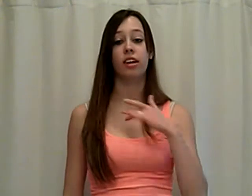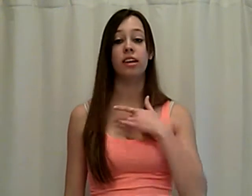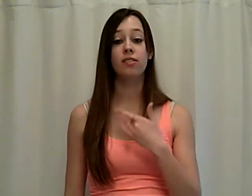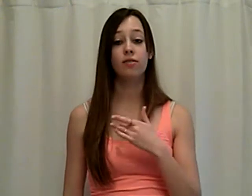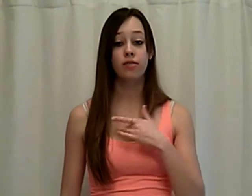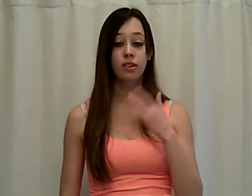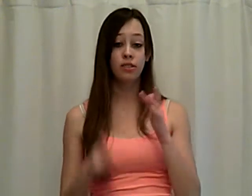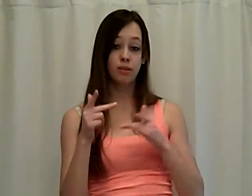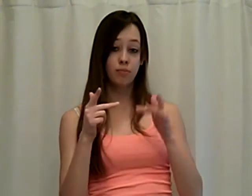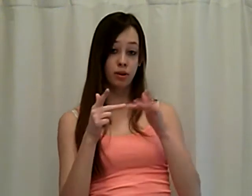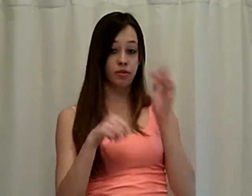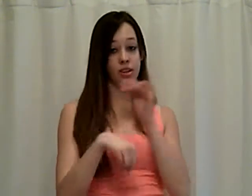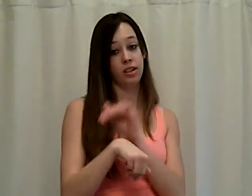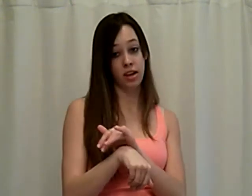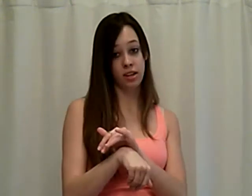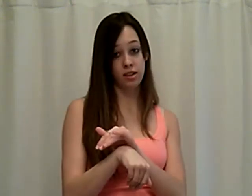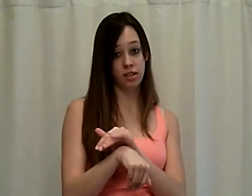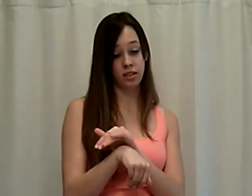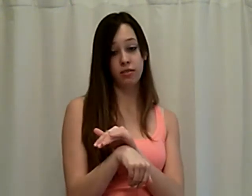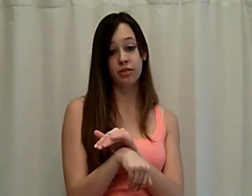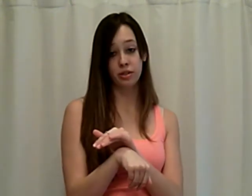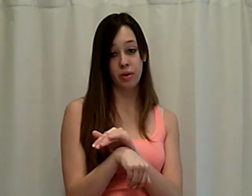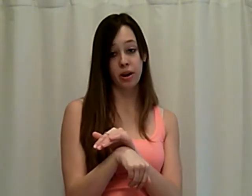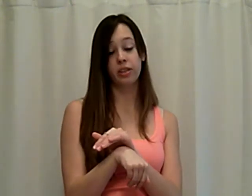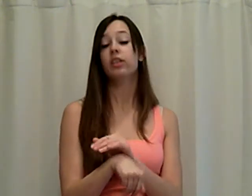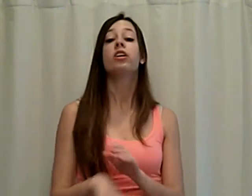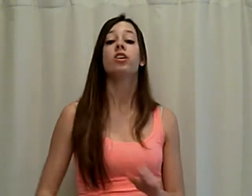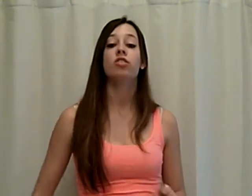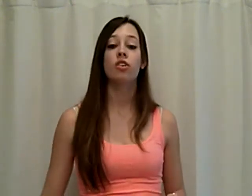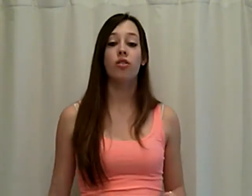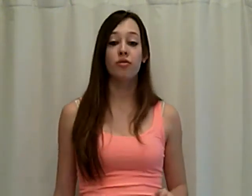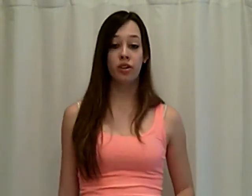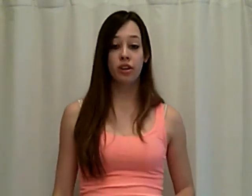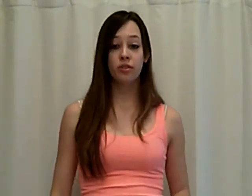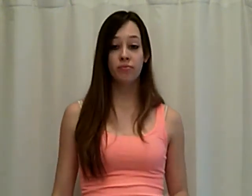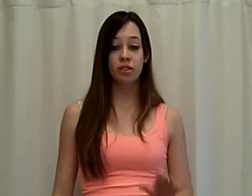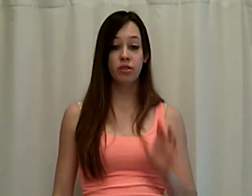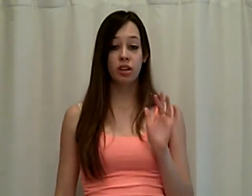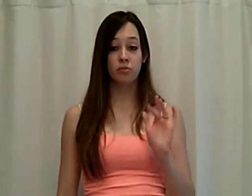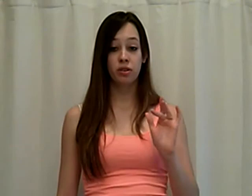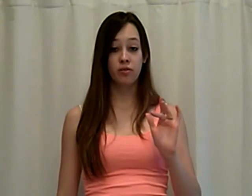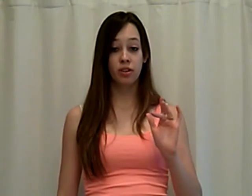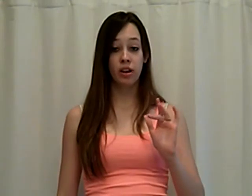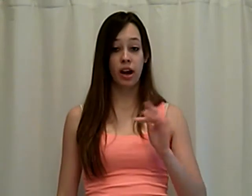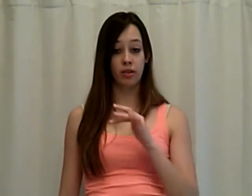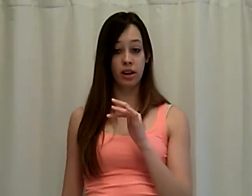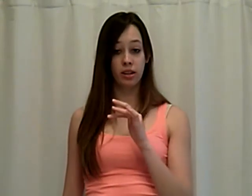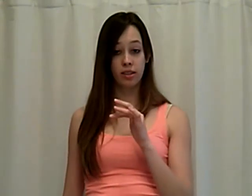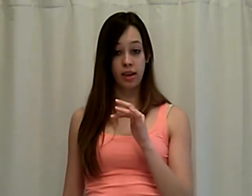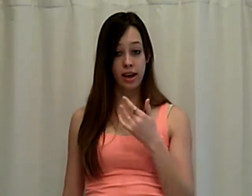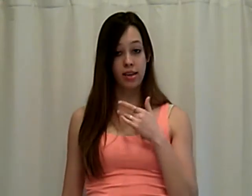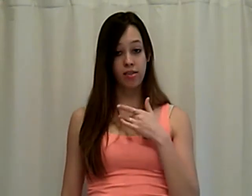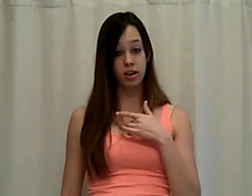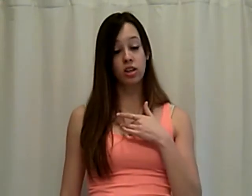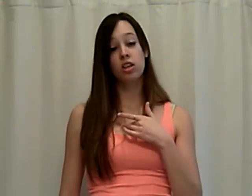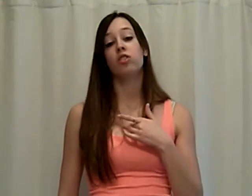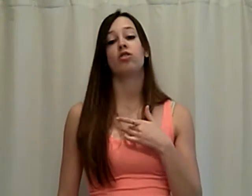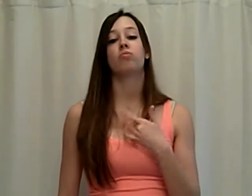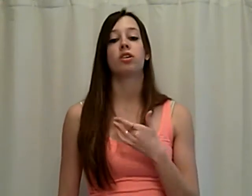it feels like a perfect night. That's the first part. So feel, you take your middle finger out kind of like that, and then you just brush